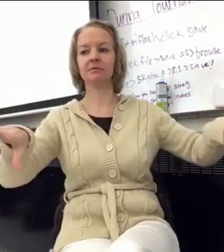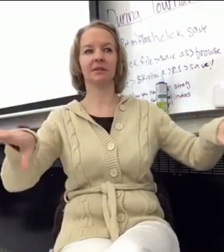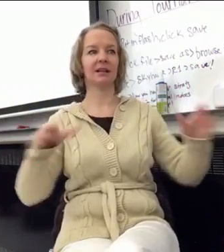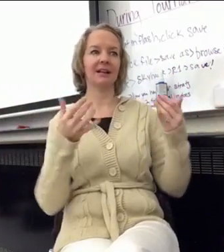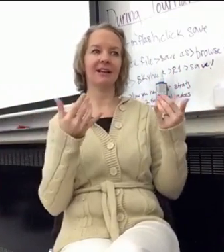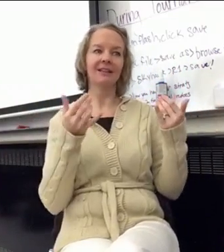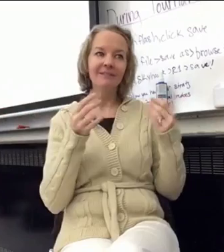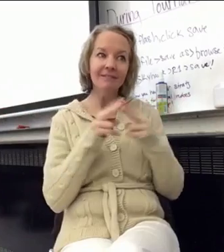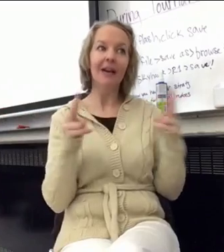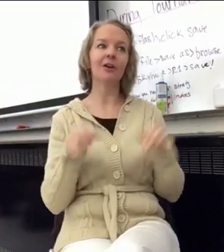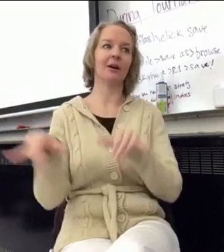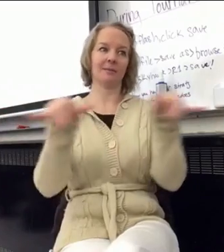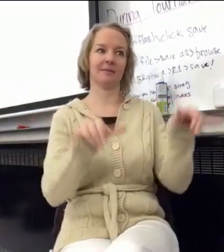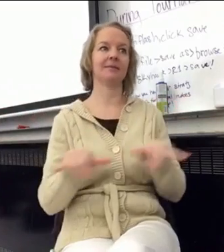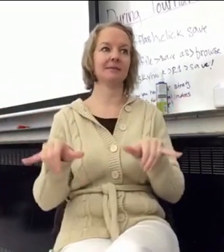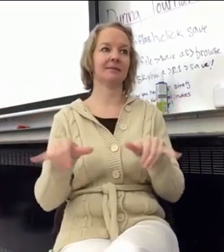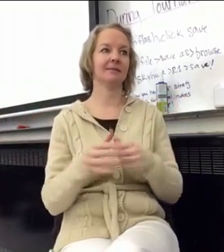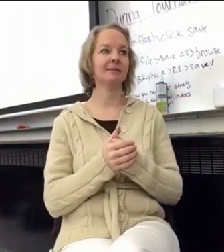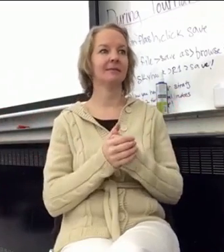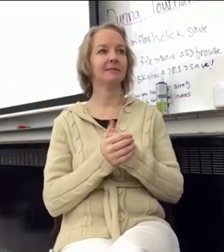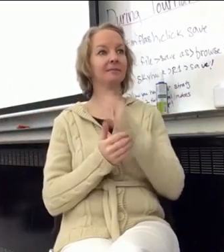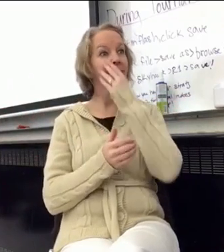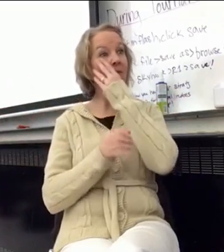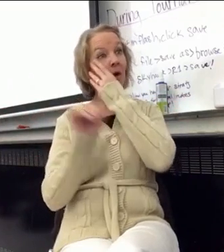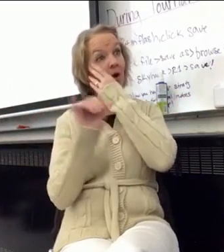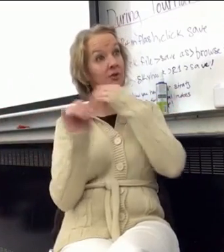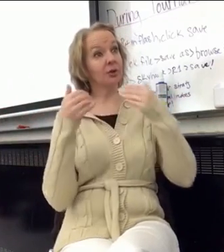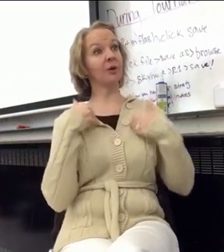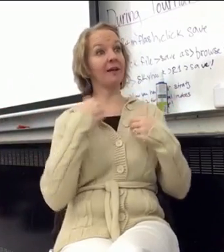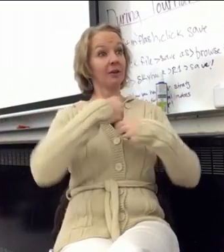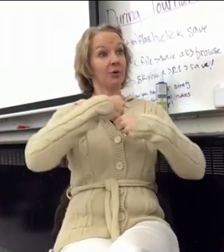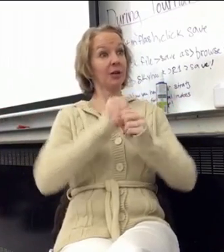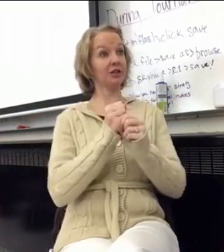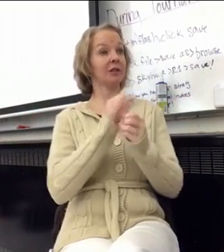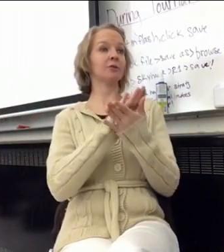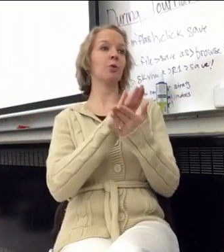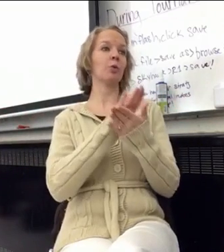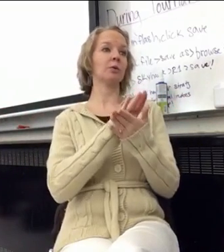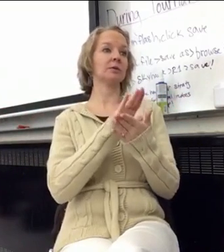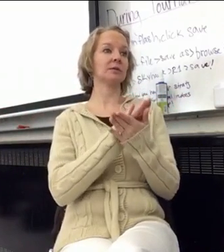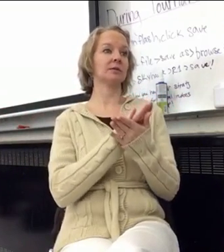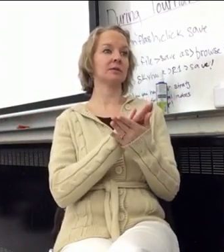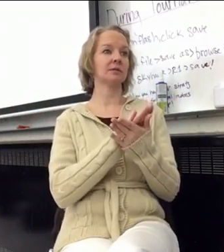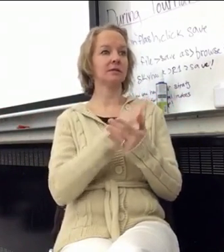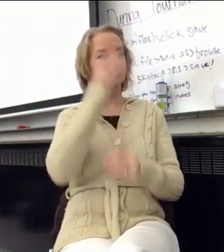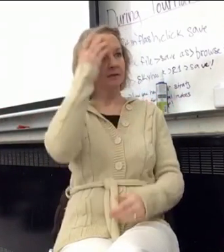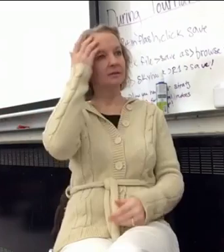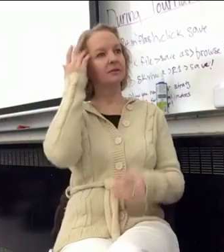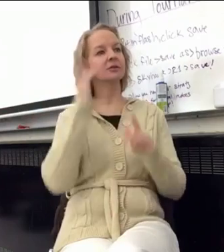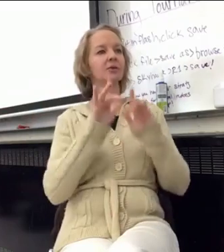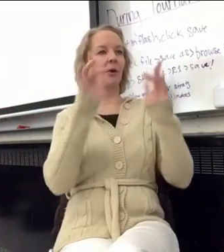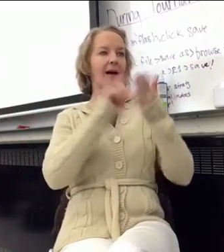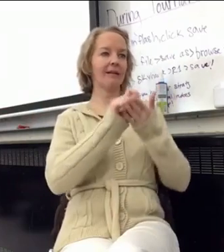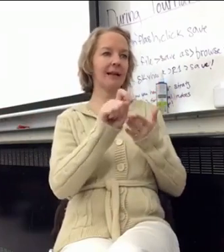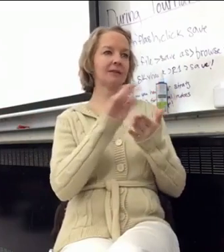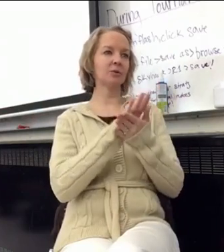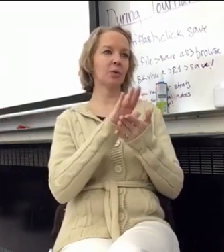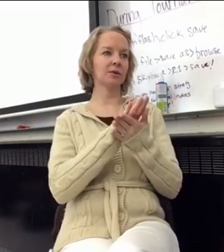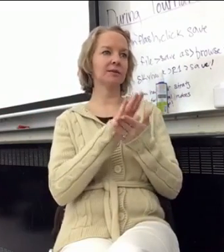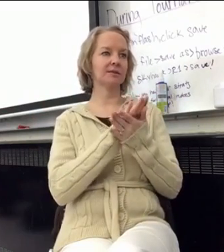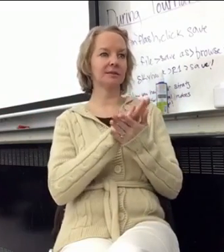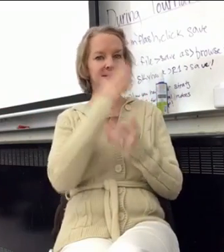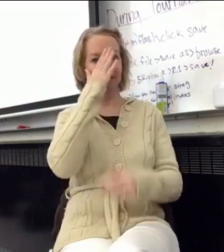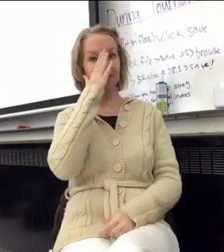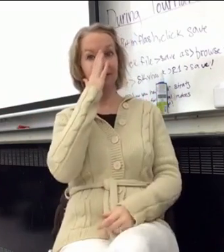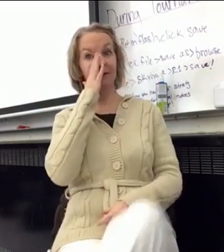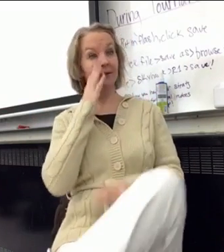common during this time. Now, you also have the creation of the schools. So make sure you highlight the word schools.